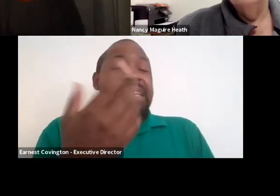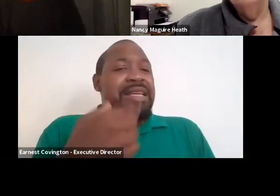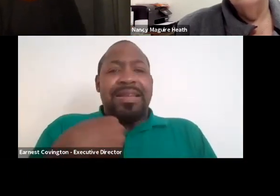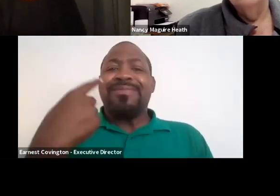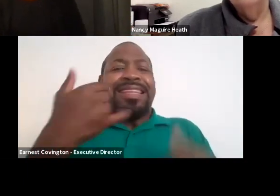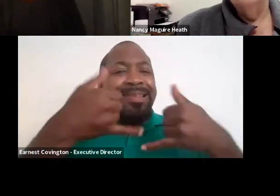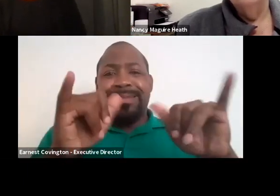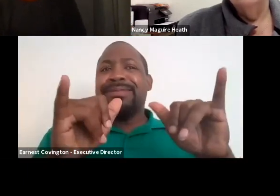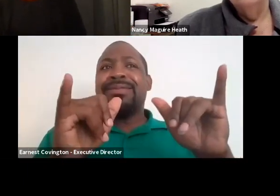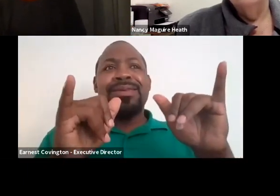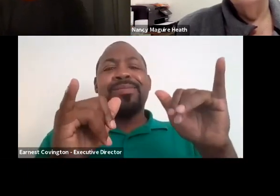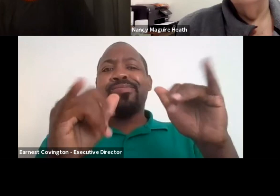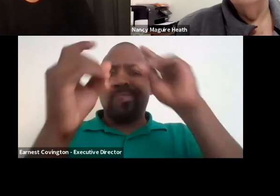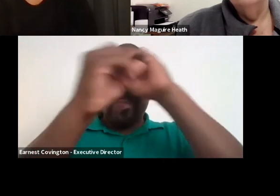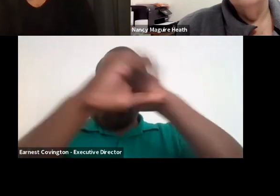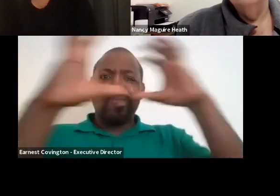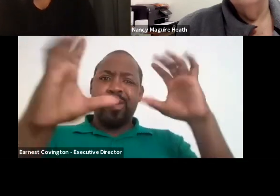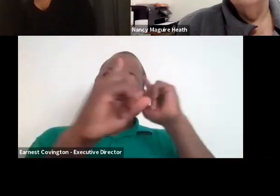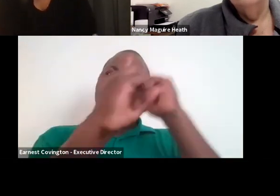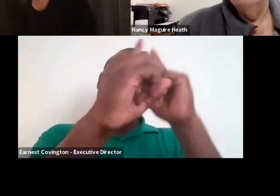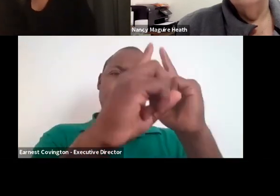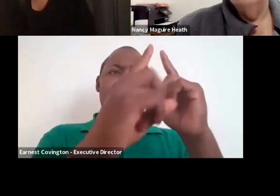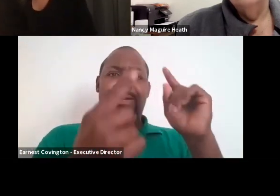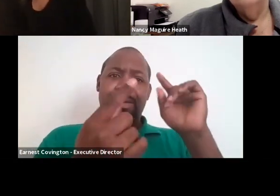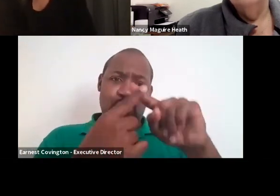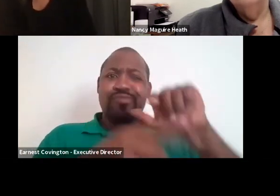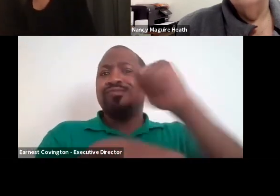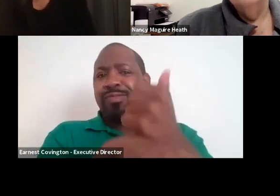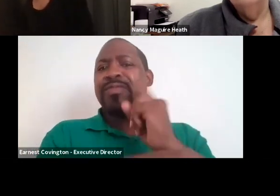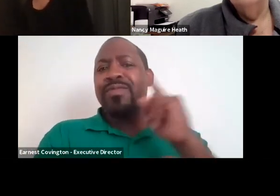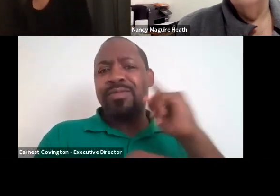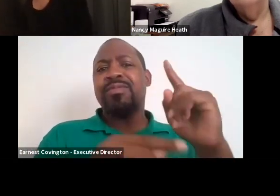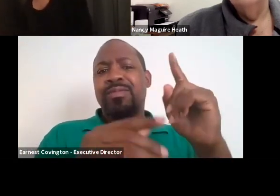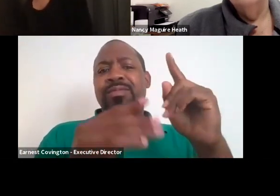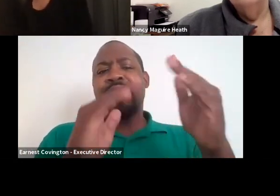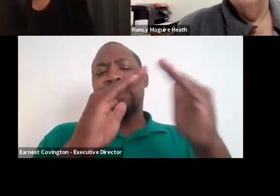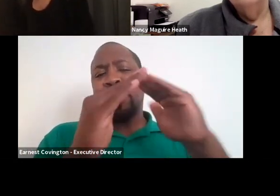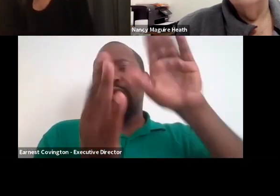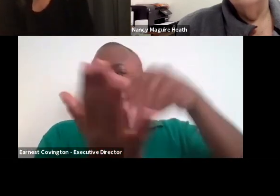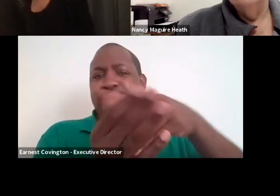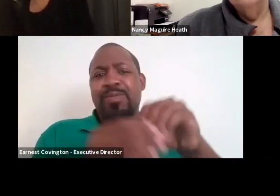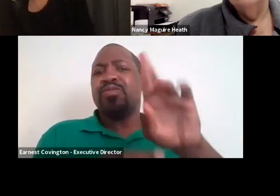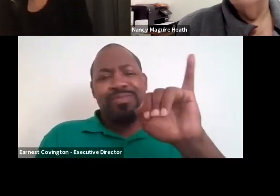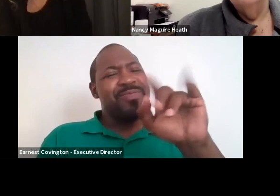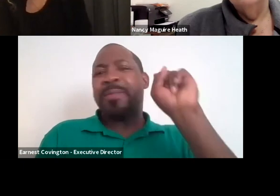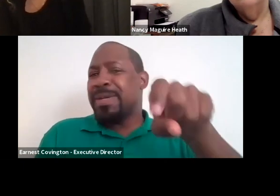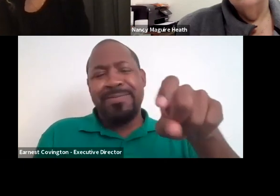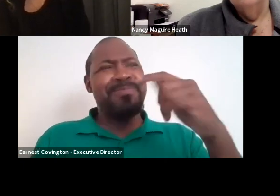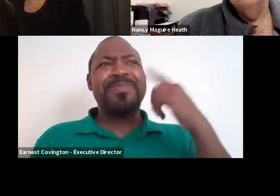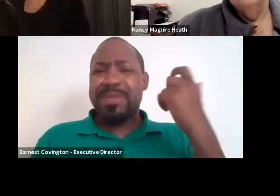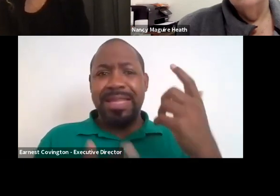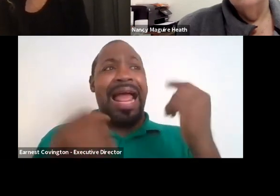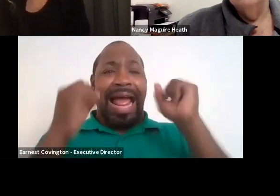point, I just feel like we're at a loss. And my vision, my goal would still be to set up something here in